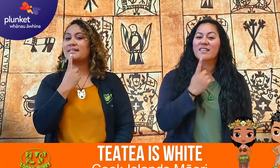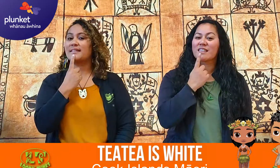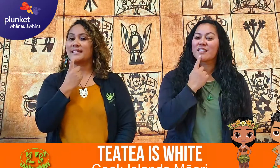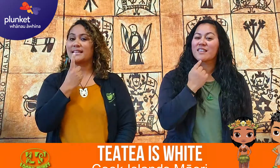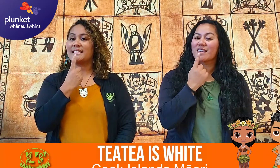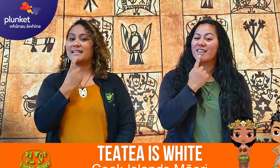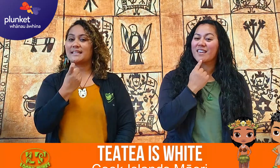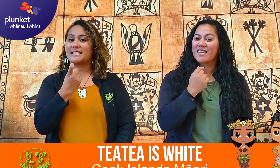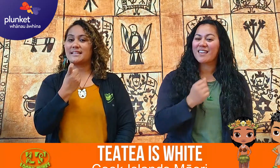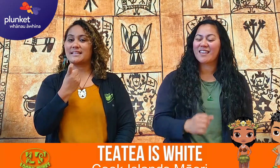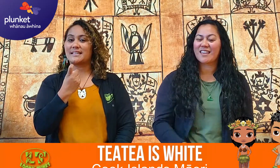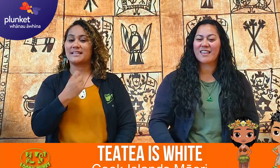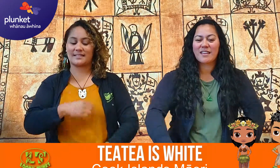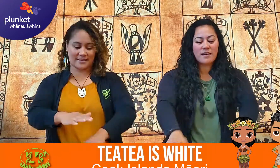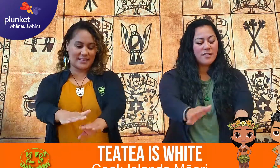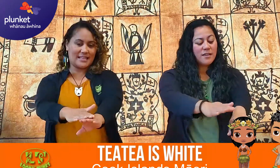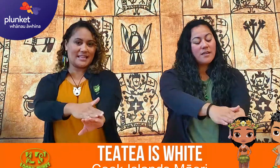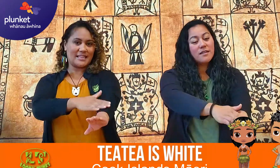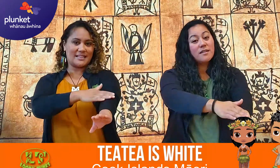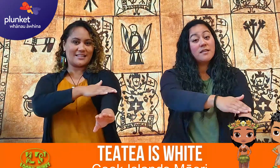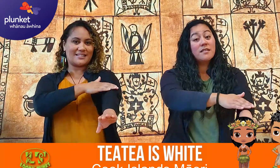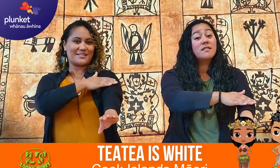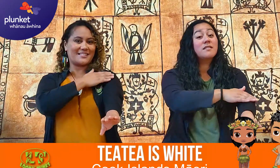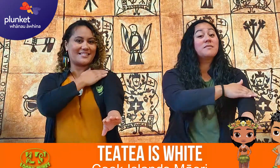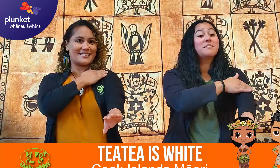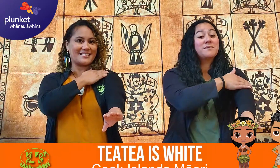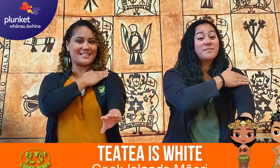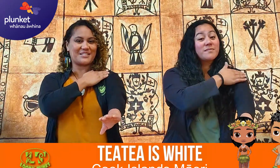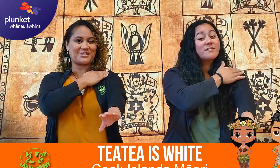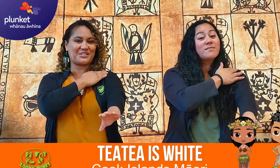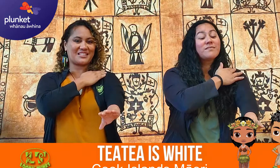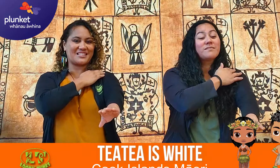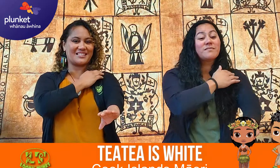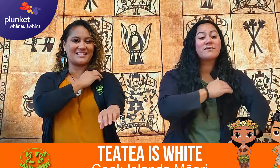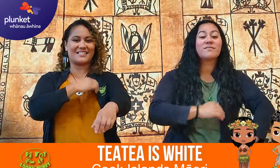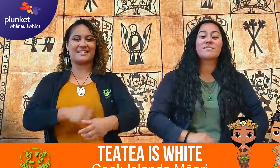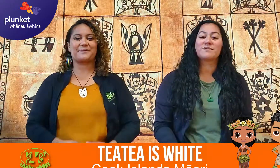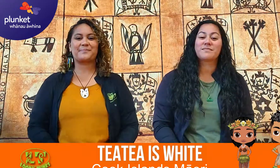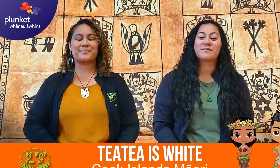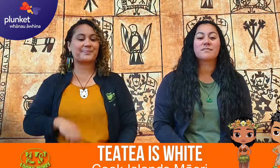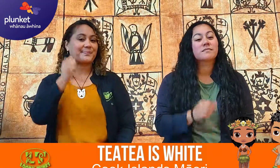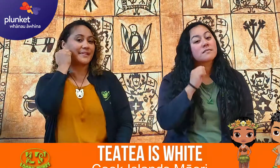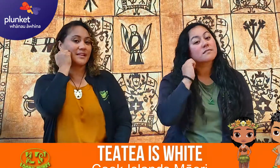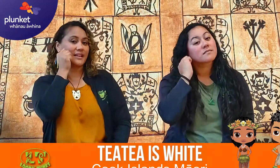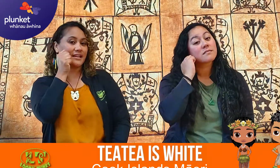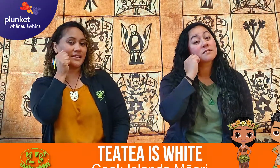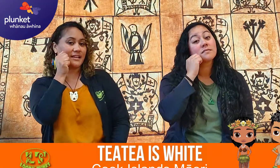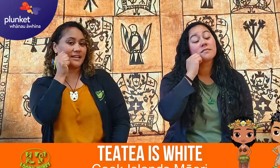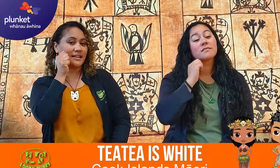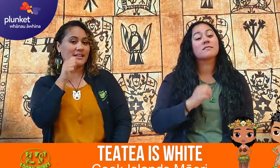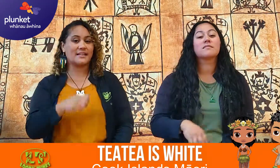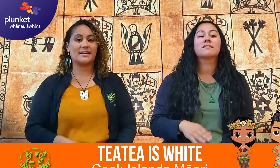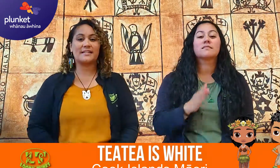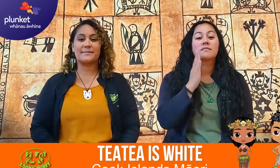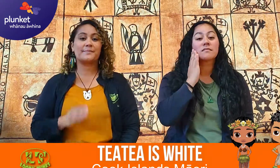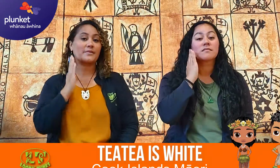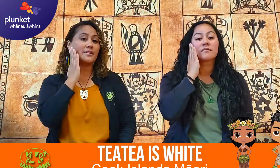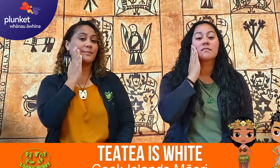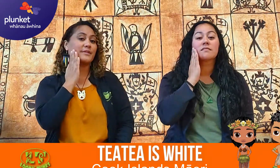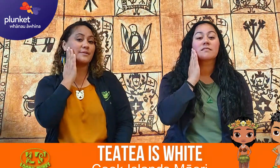Mura Mura is red, Matie is green, Kere Kere is black, Reu Reu